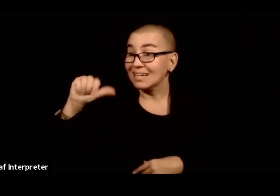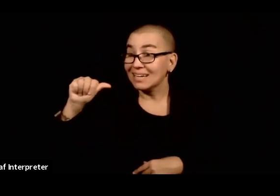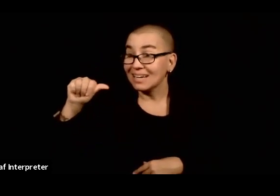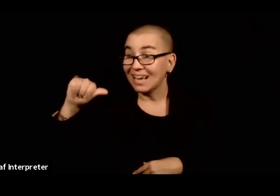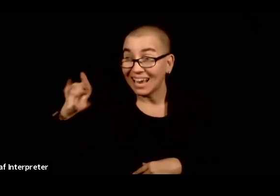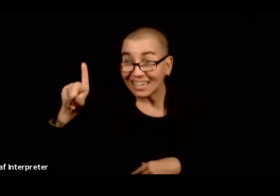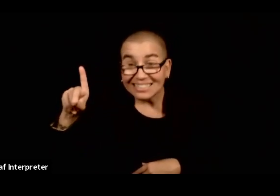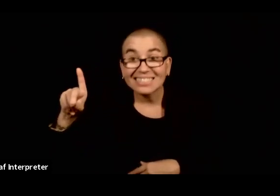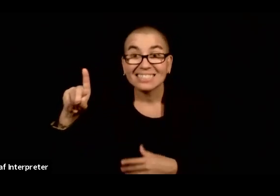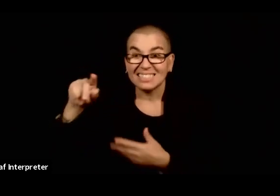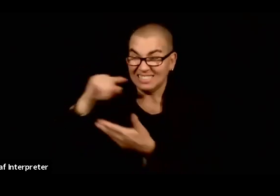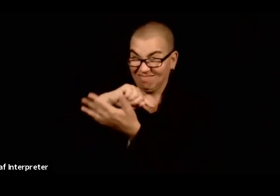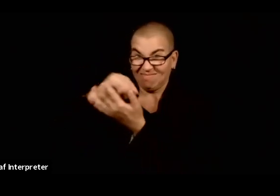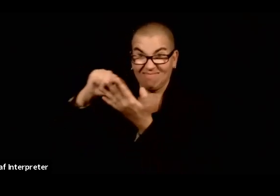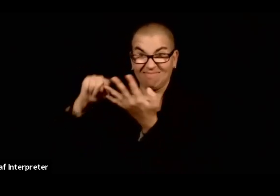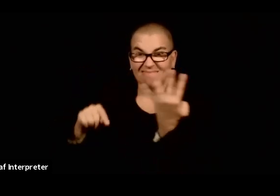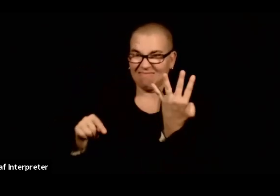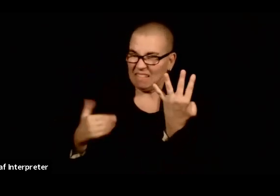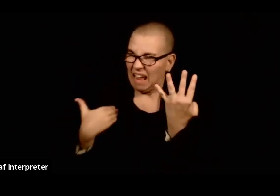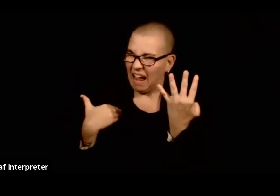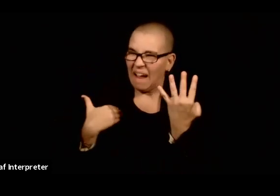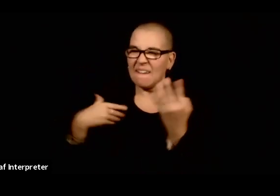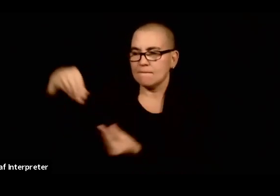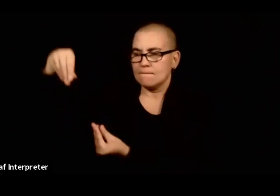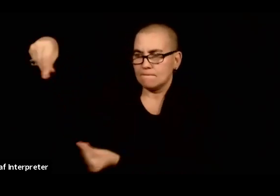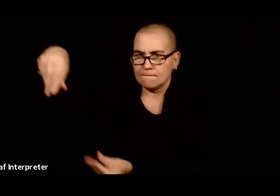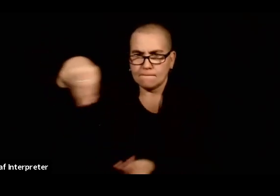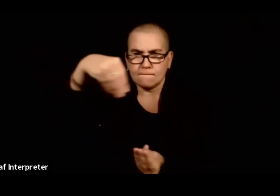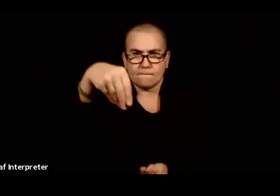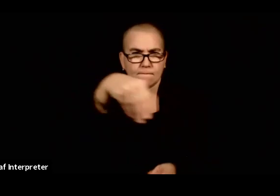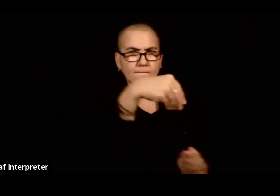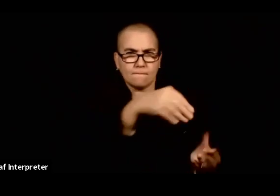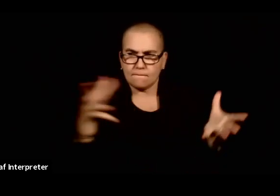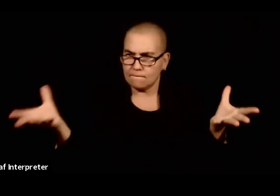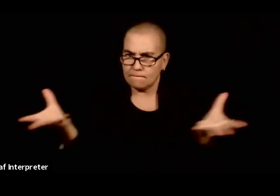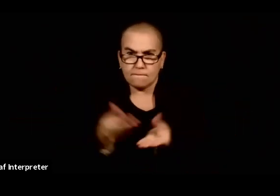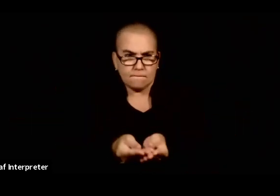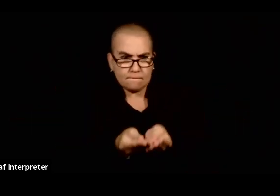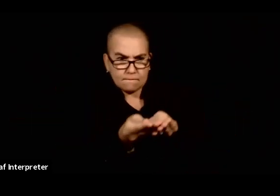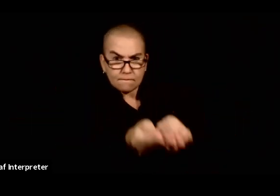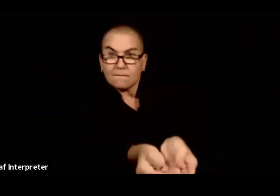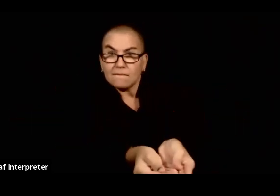who work in these facilities depends on visitors to consistently follow these practices.